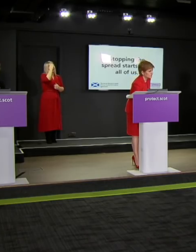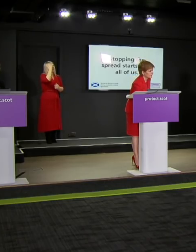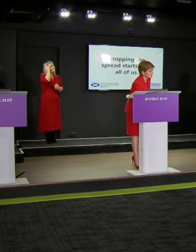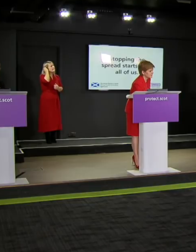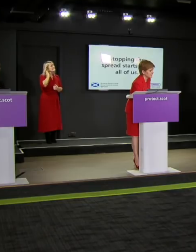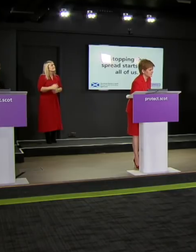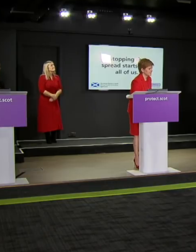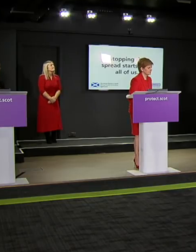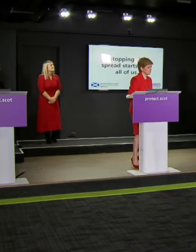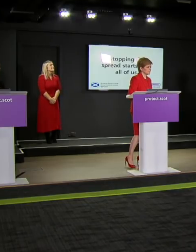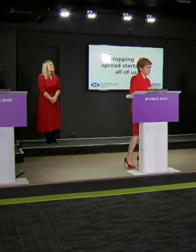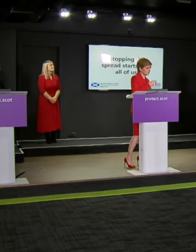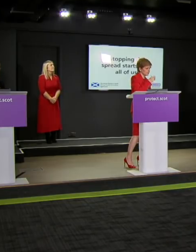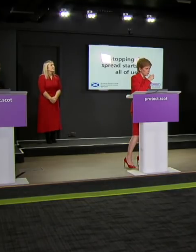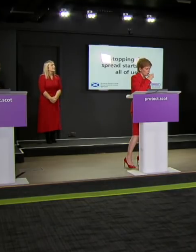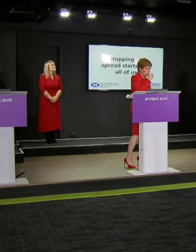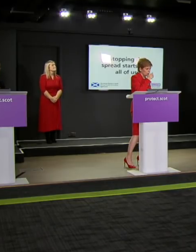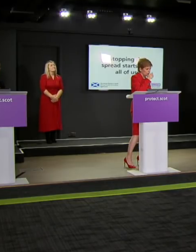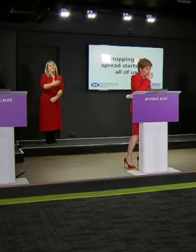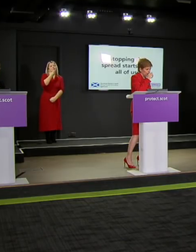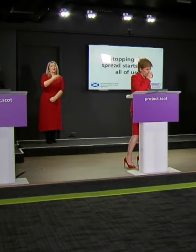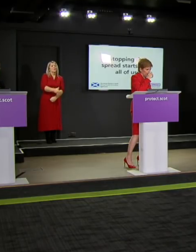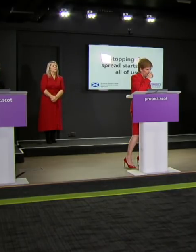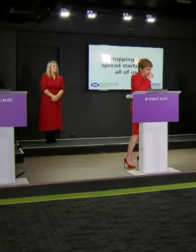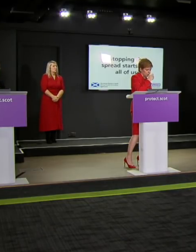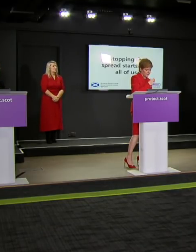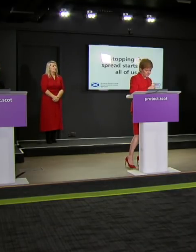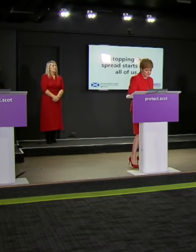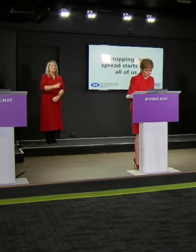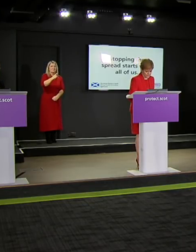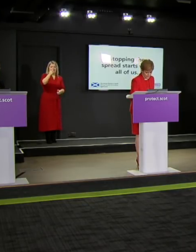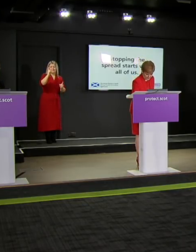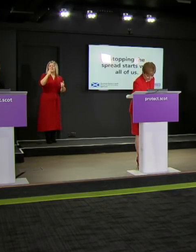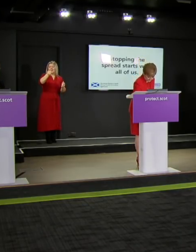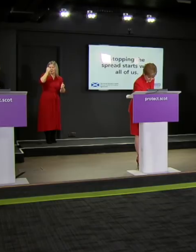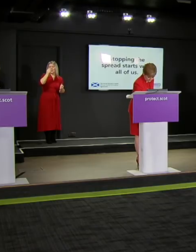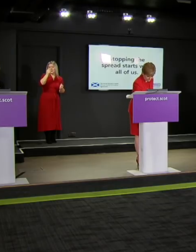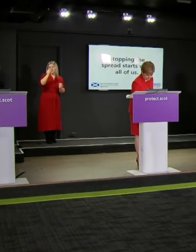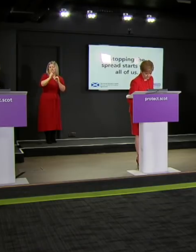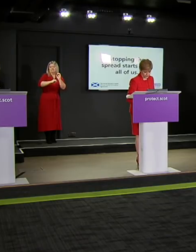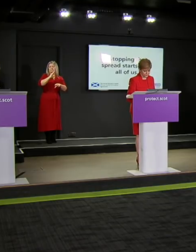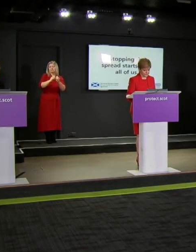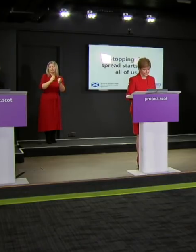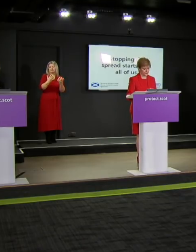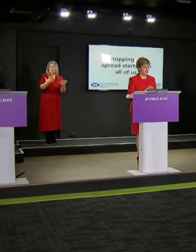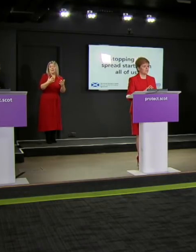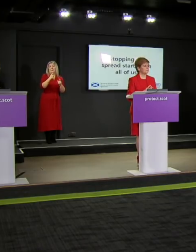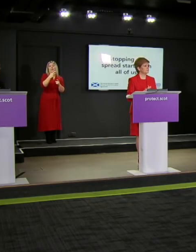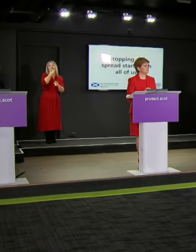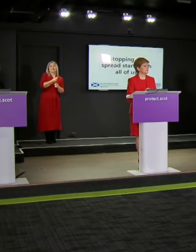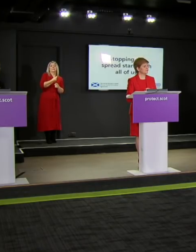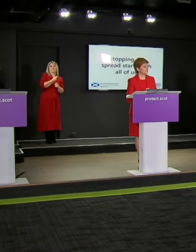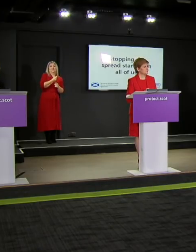Thank you, First Minister. You've obviously just been speaking quite a bit about Christmas, and there's a growing number